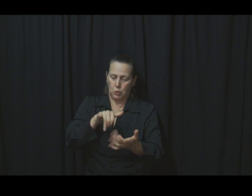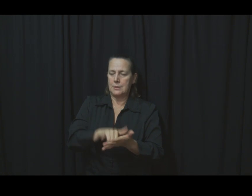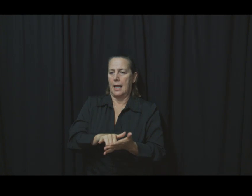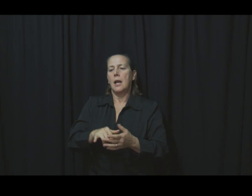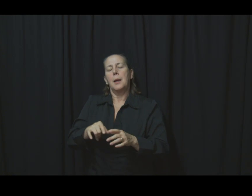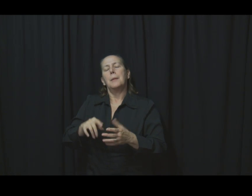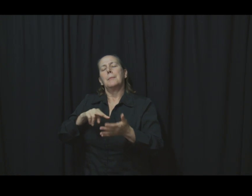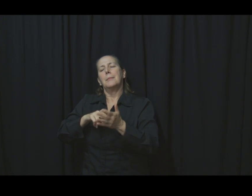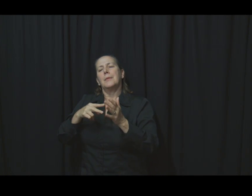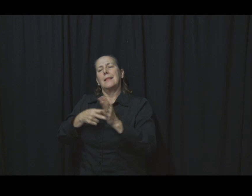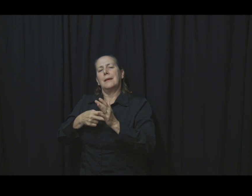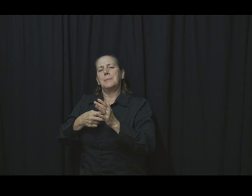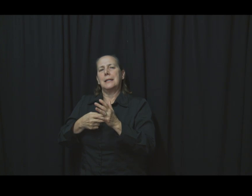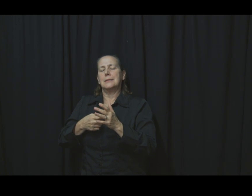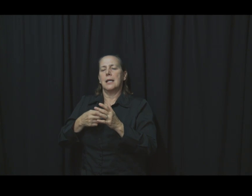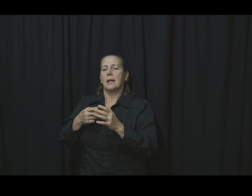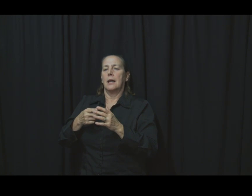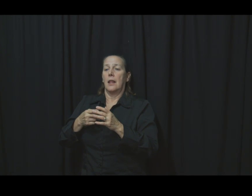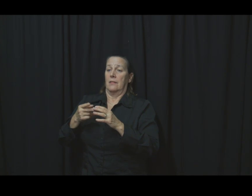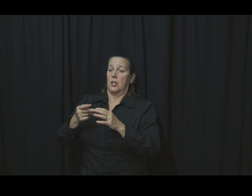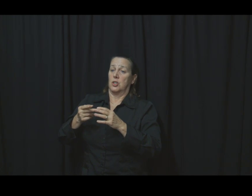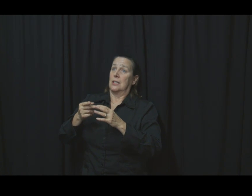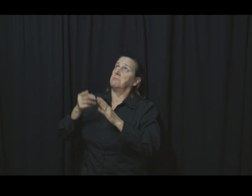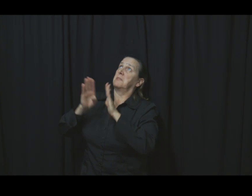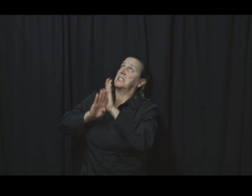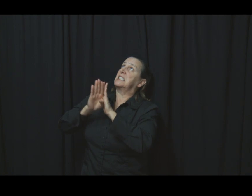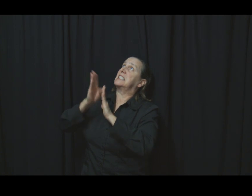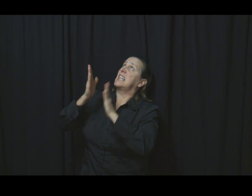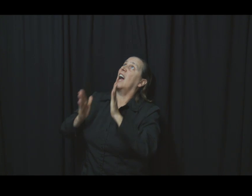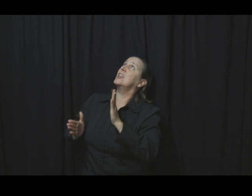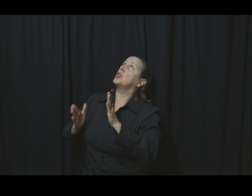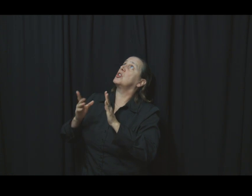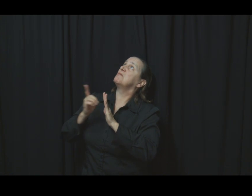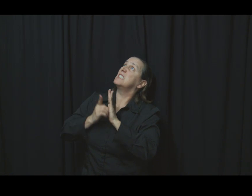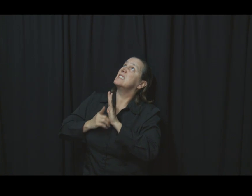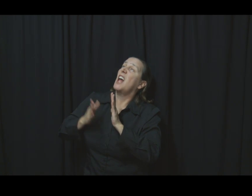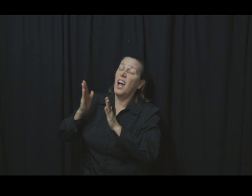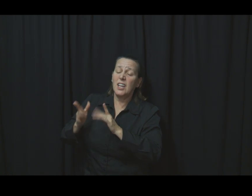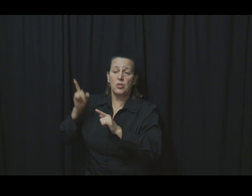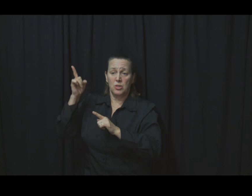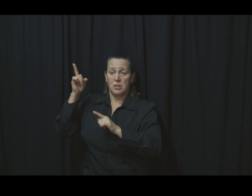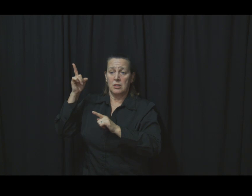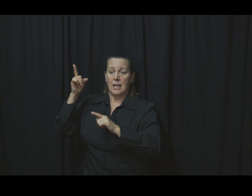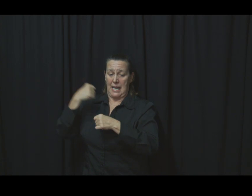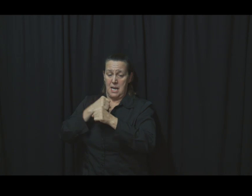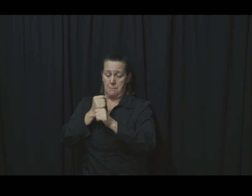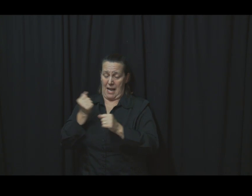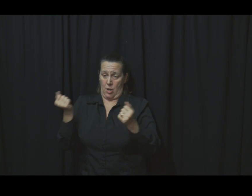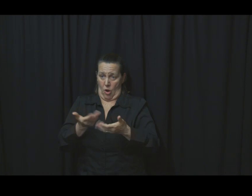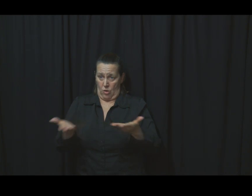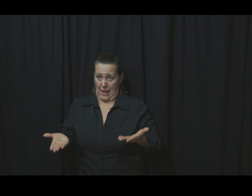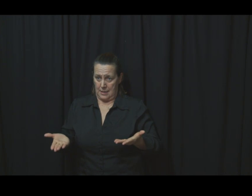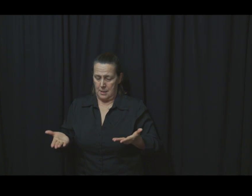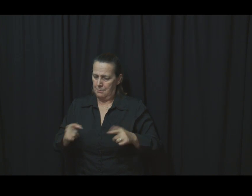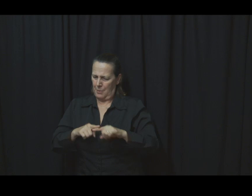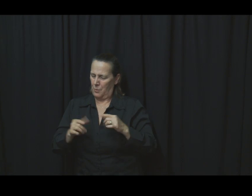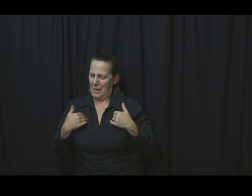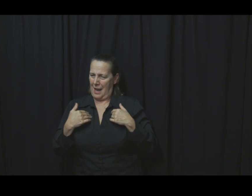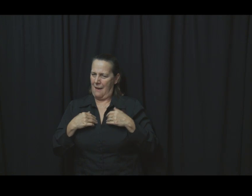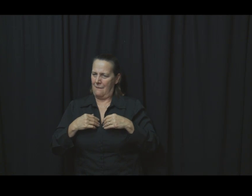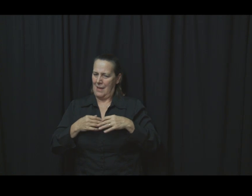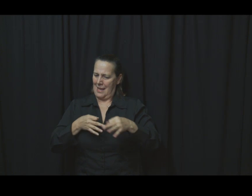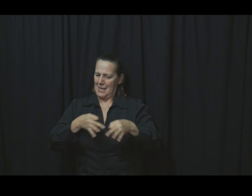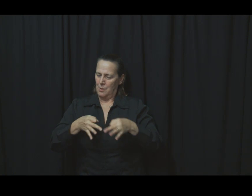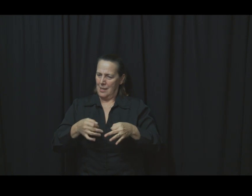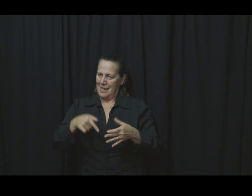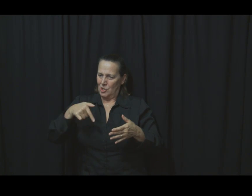designer that created all this is not necessarily true, because we have an explanation that is far more